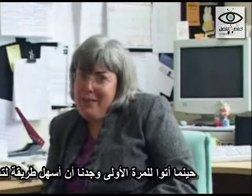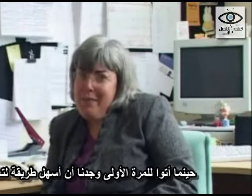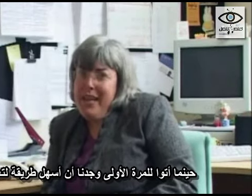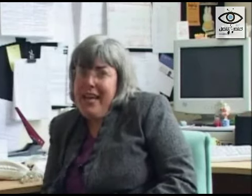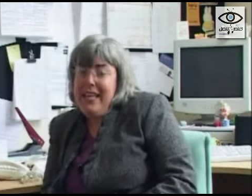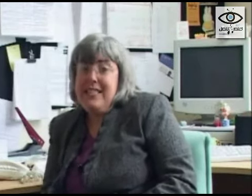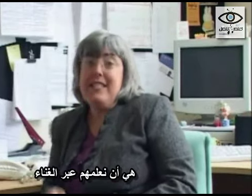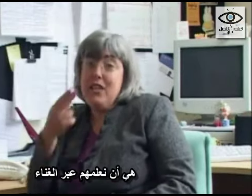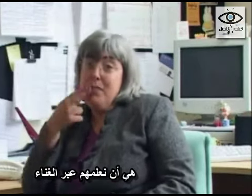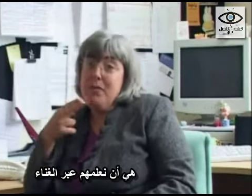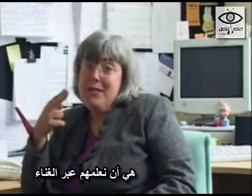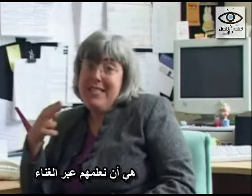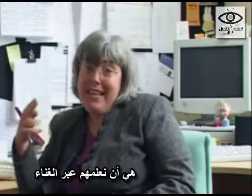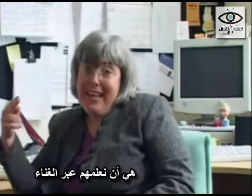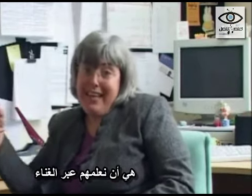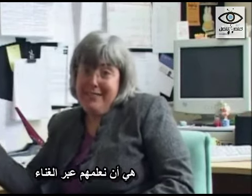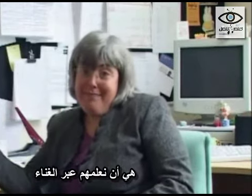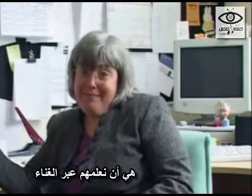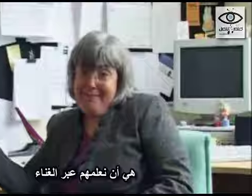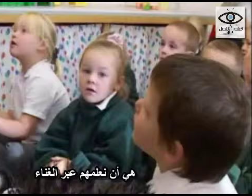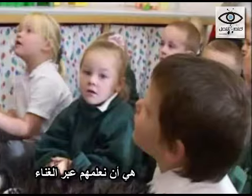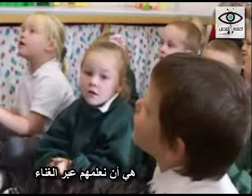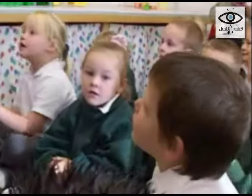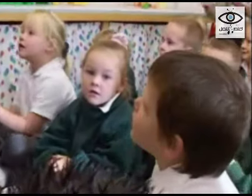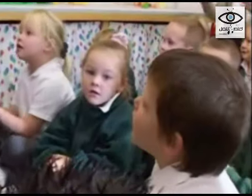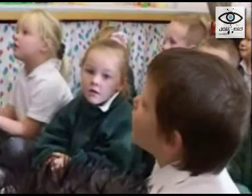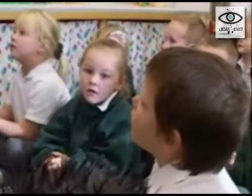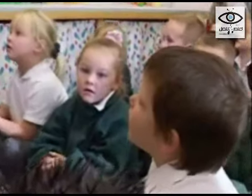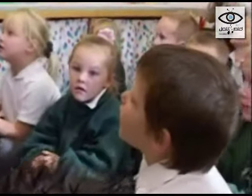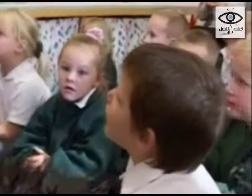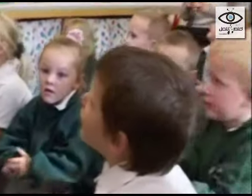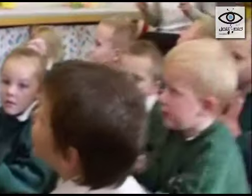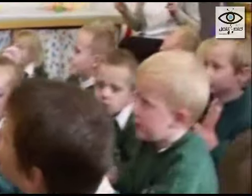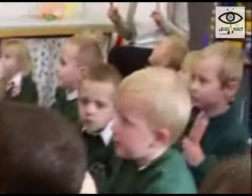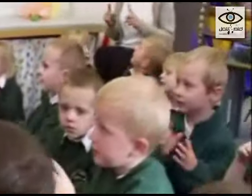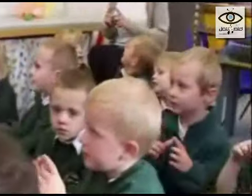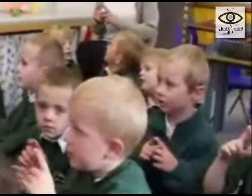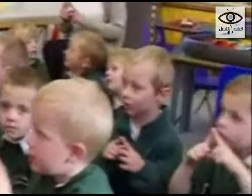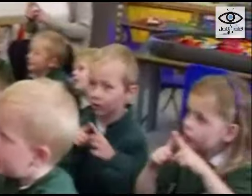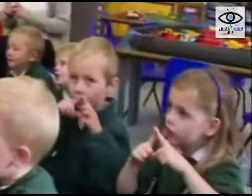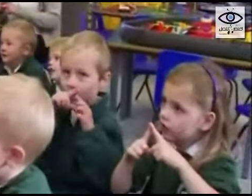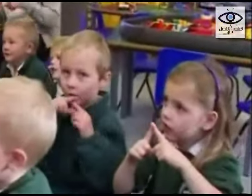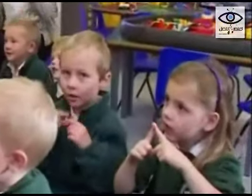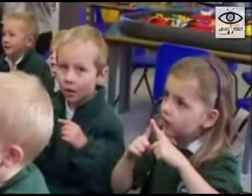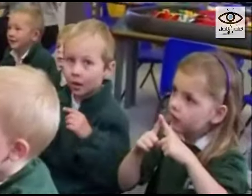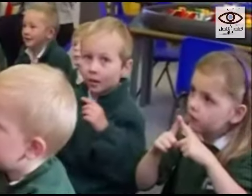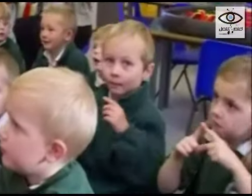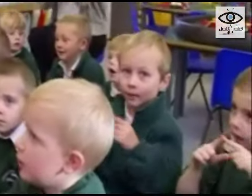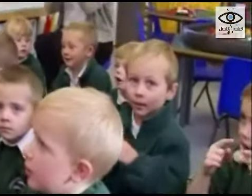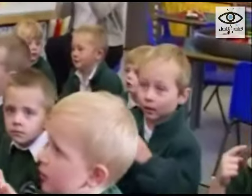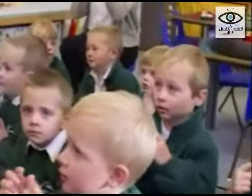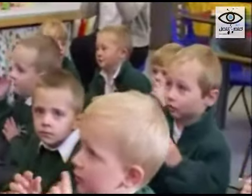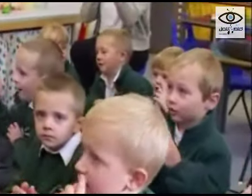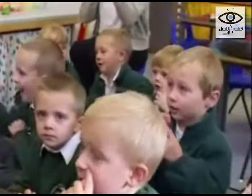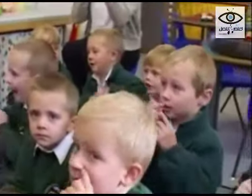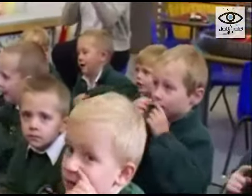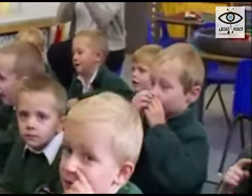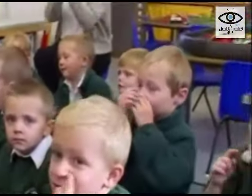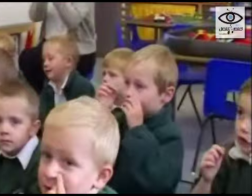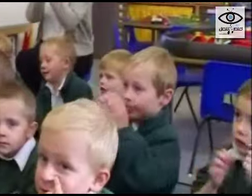them is to teach them through singing. Hickory dickory dock, the mouse ran up